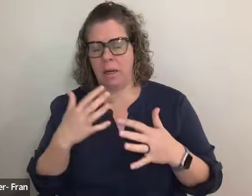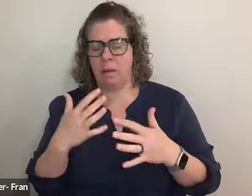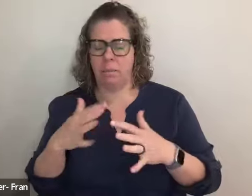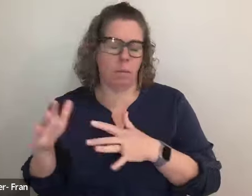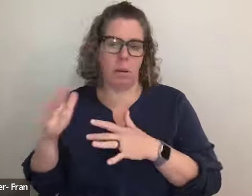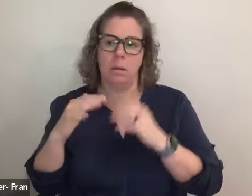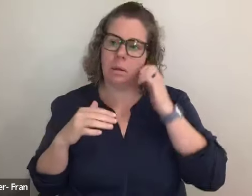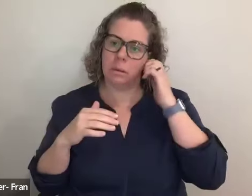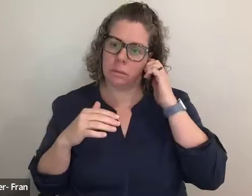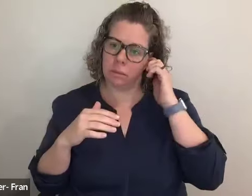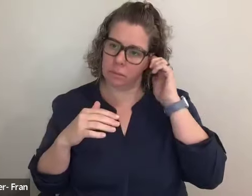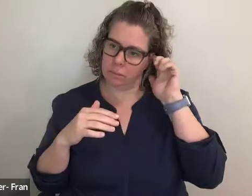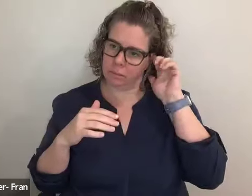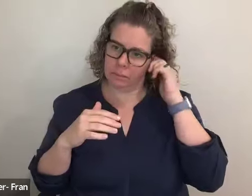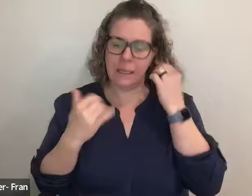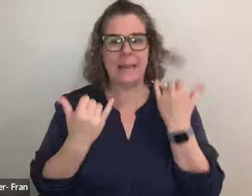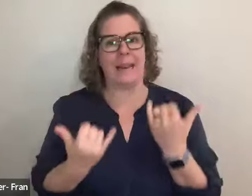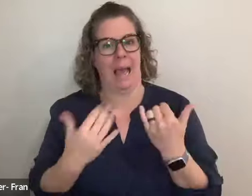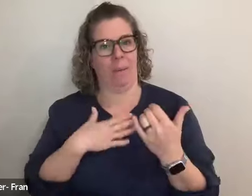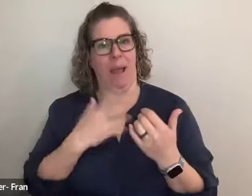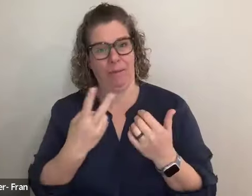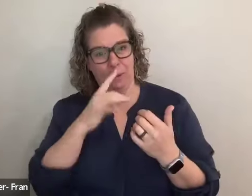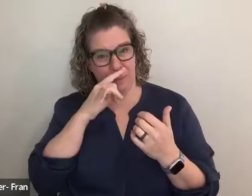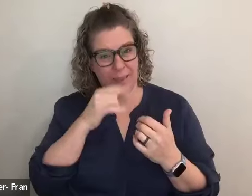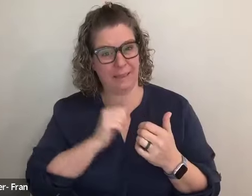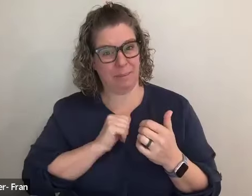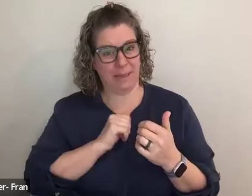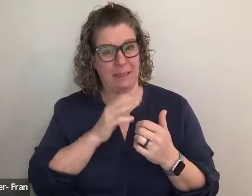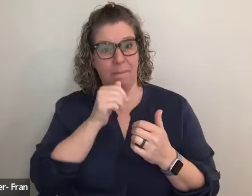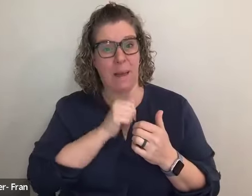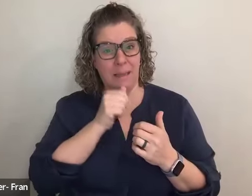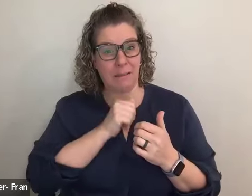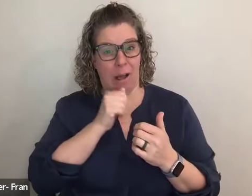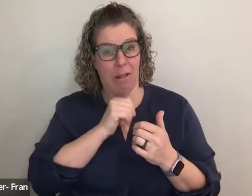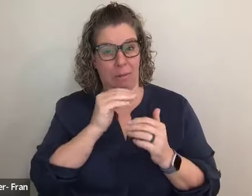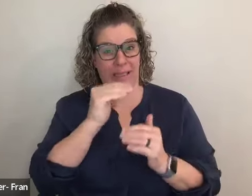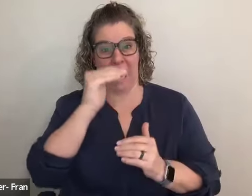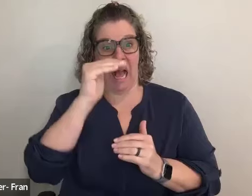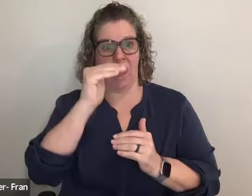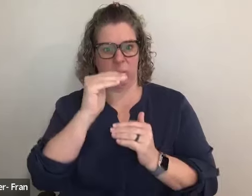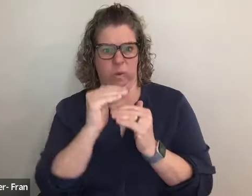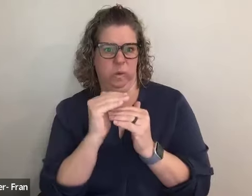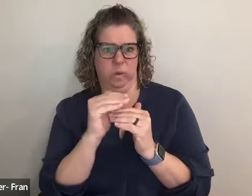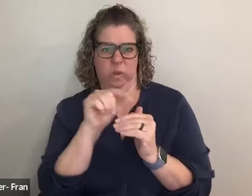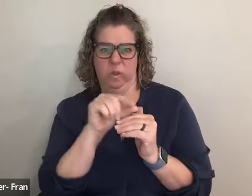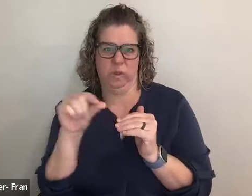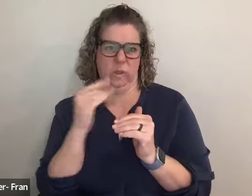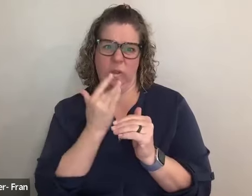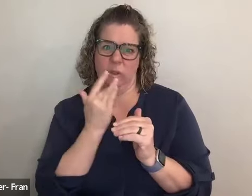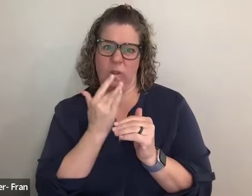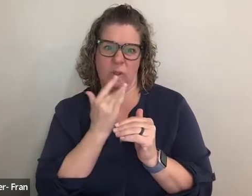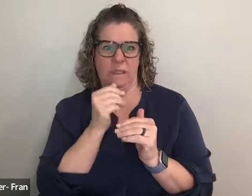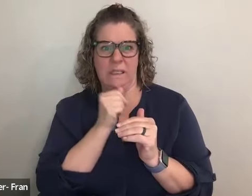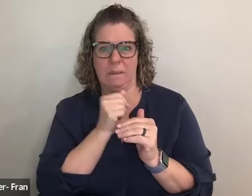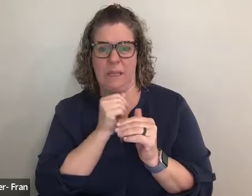not a toddler, I have a 6-year-old, a toddler. So anyway, just being able to say like, whoa, my window